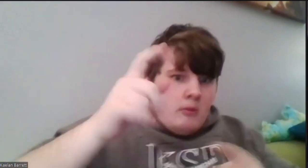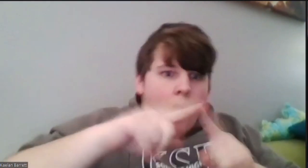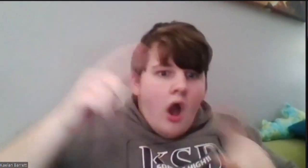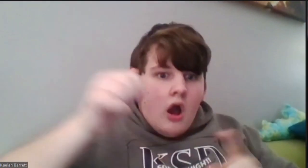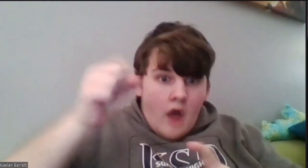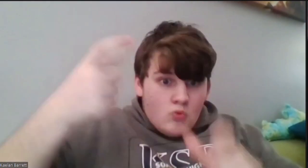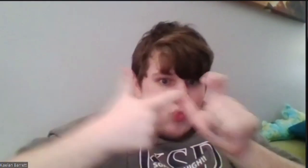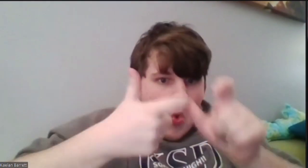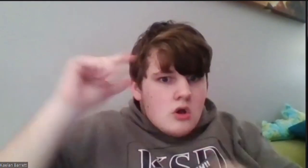So he's taking off. He's running.